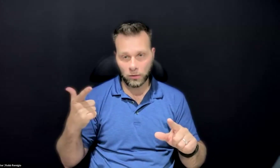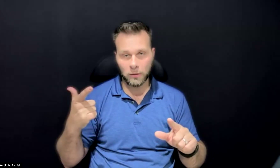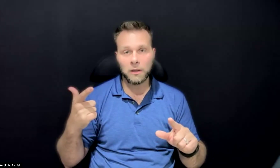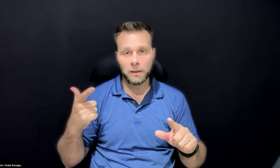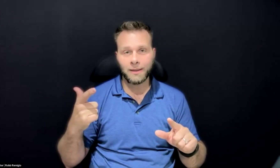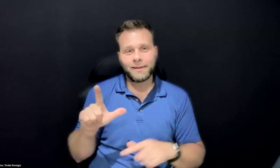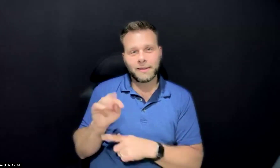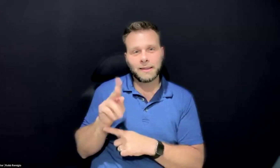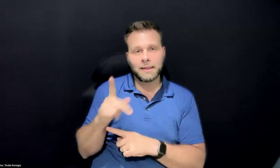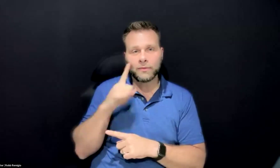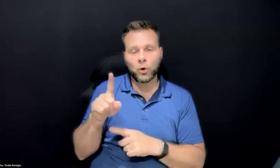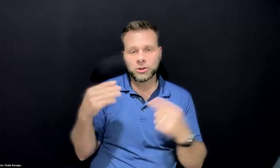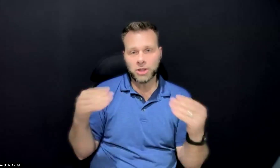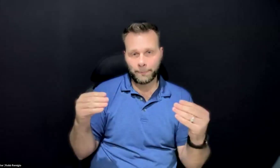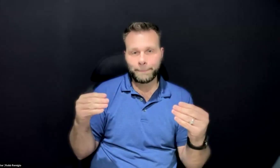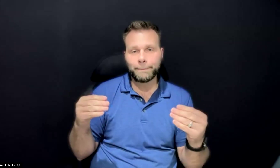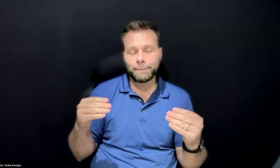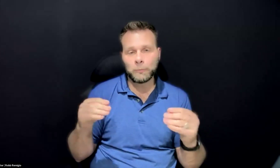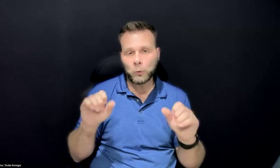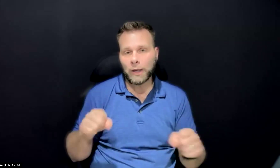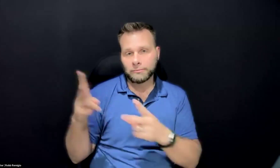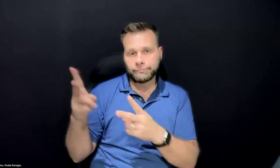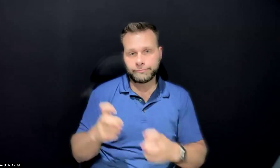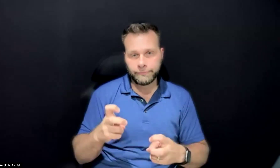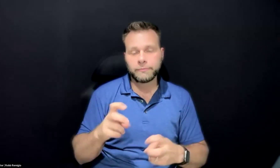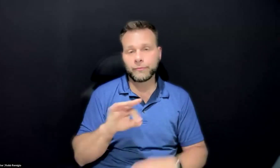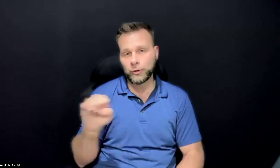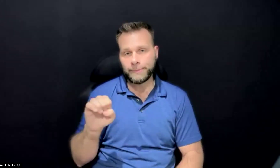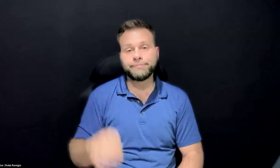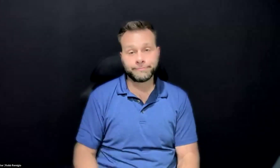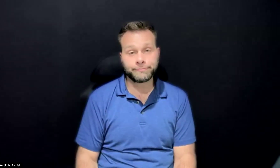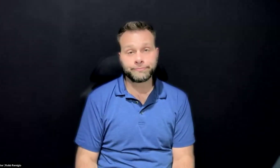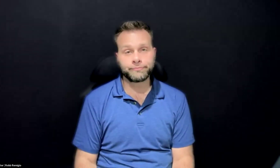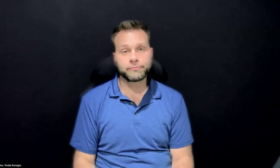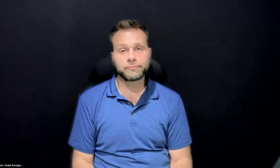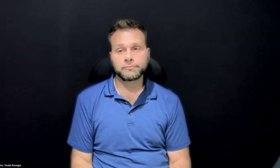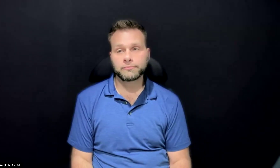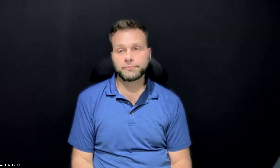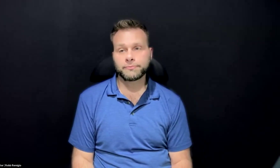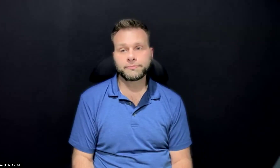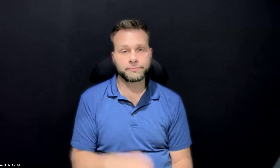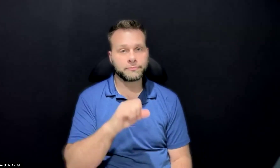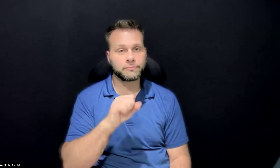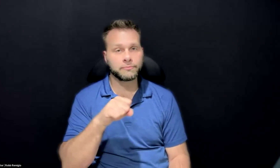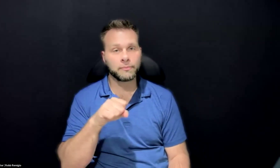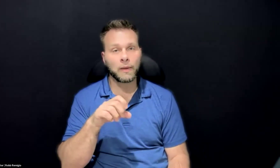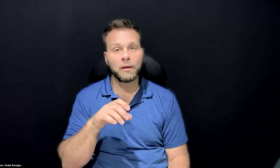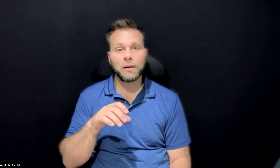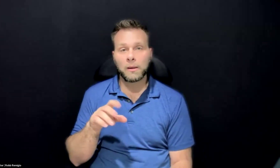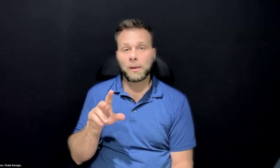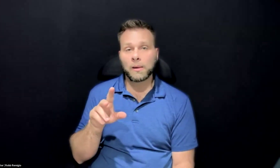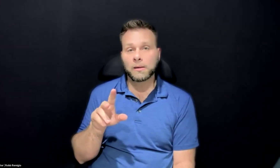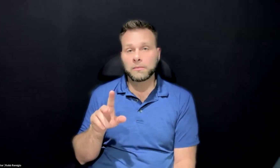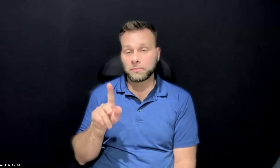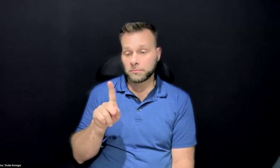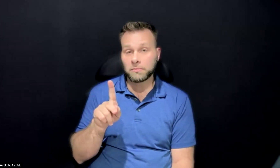where the Carroll store is, and you can download it. But again, it is free. Yep, keyboard power users will definitely benefit